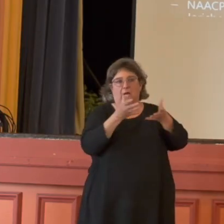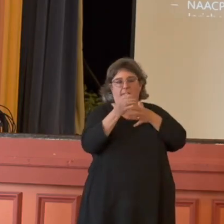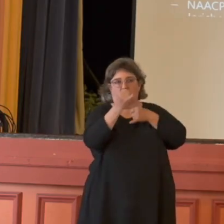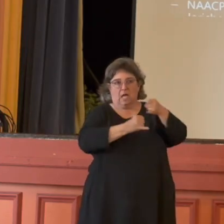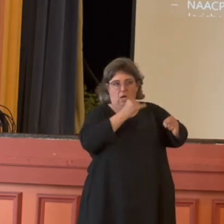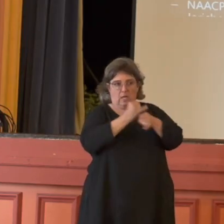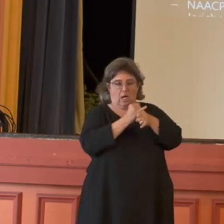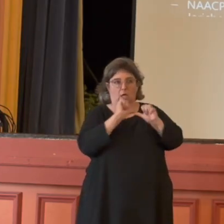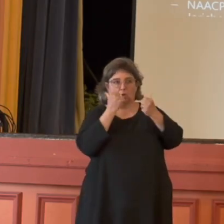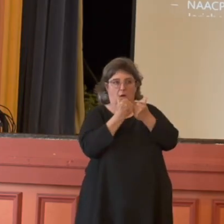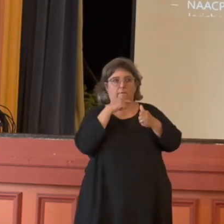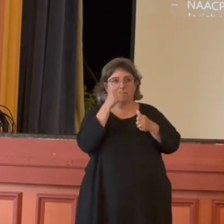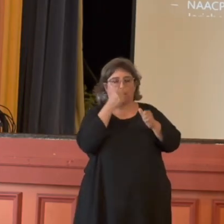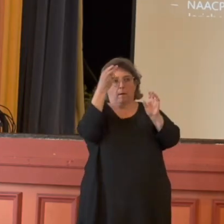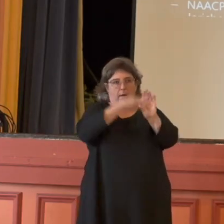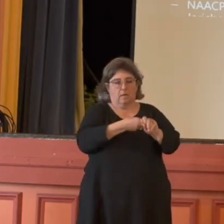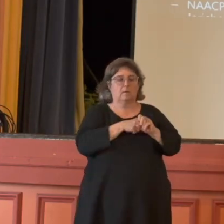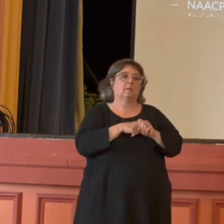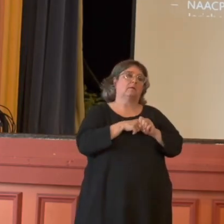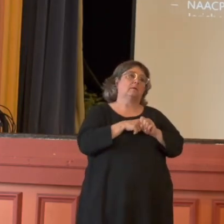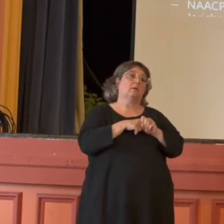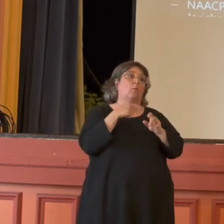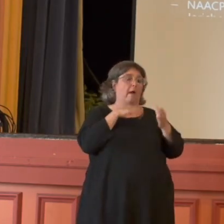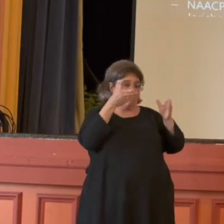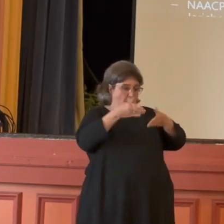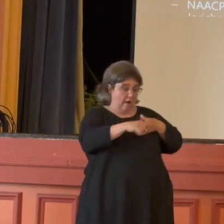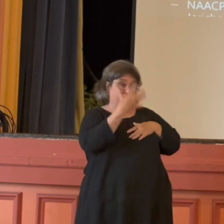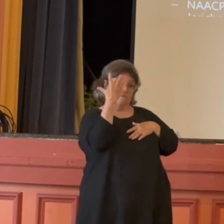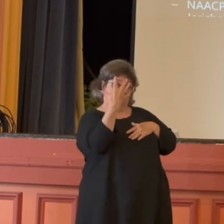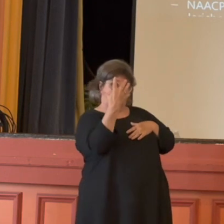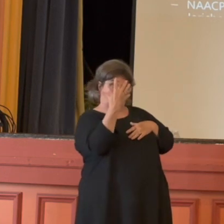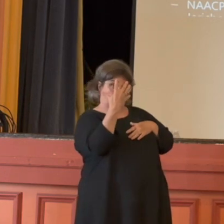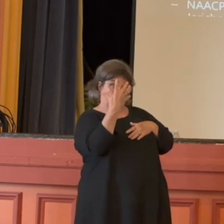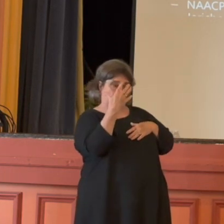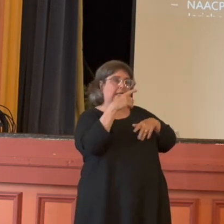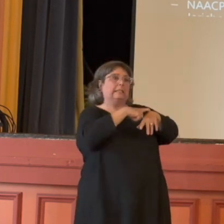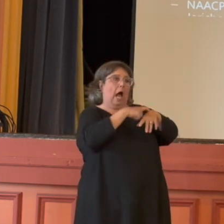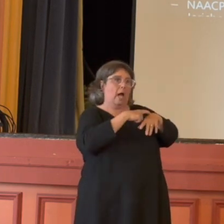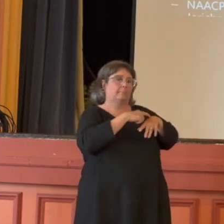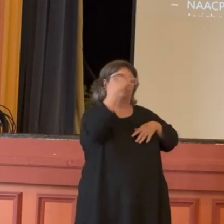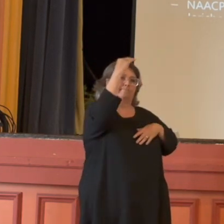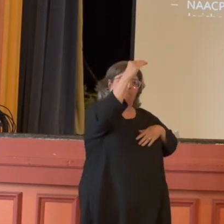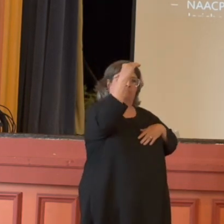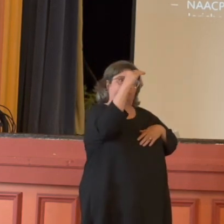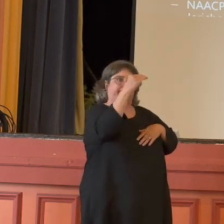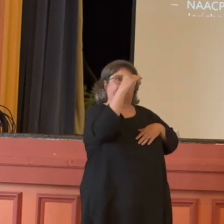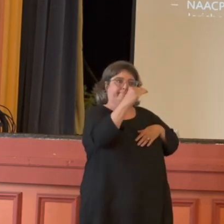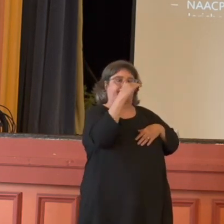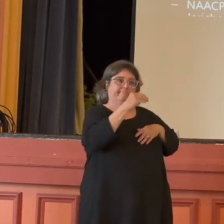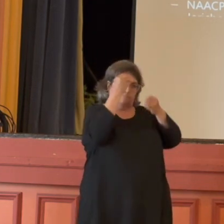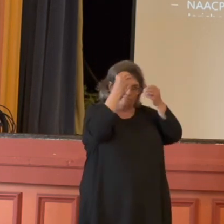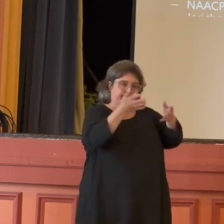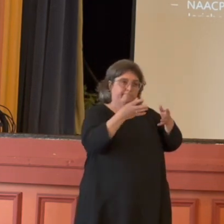International Association of Public Participation, where we focused on 5 phases of engagement, which is